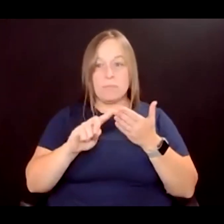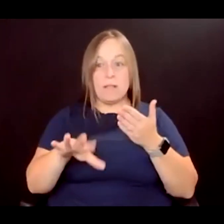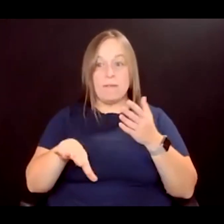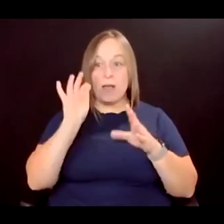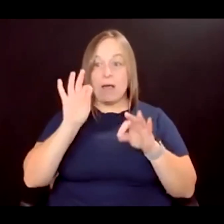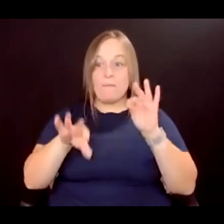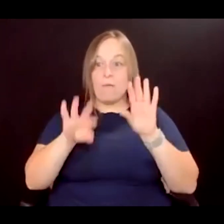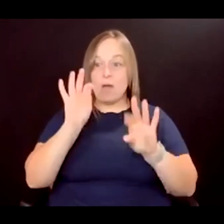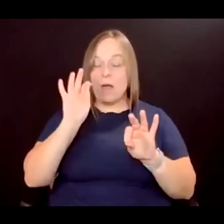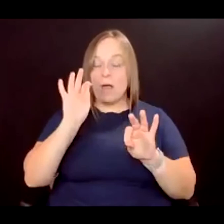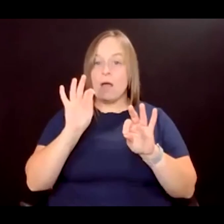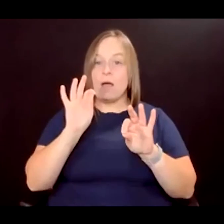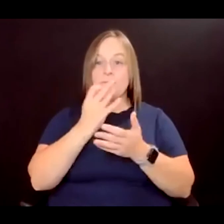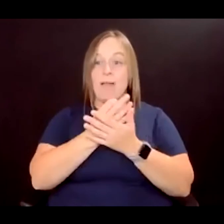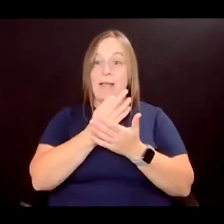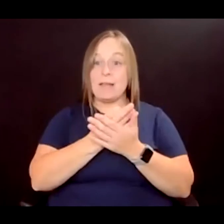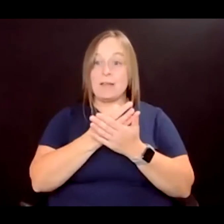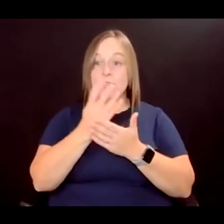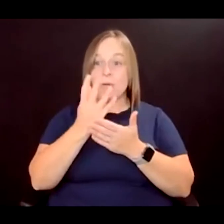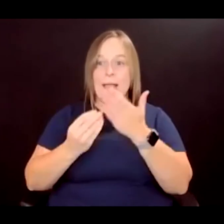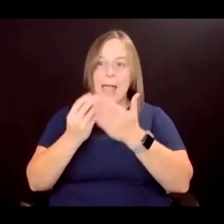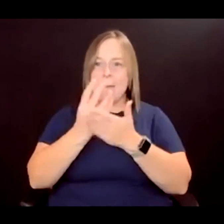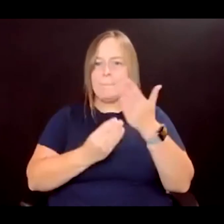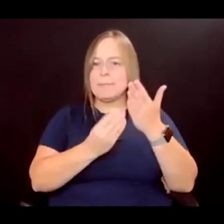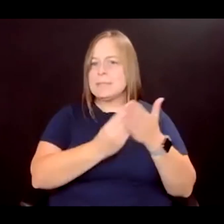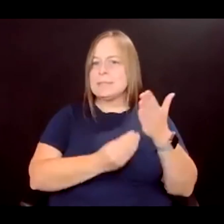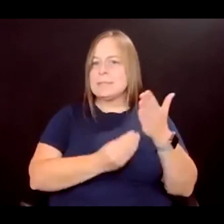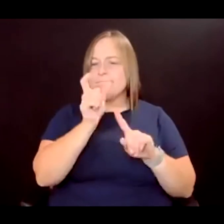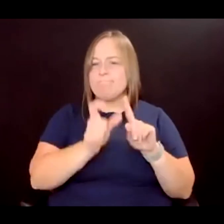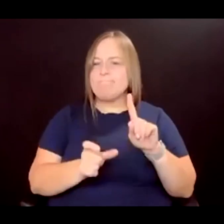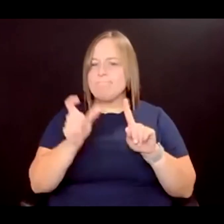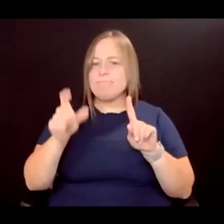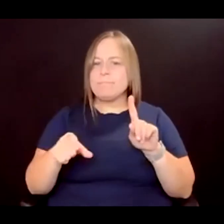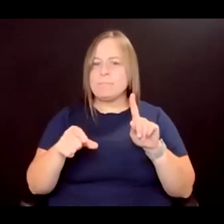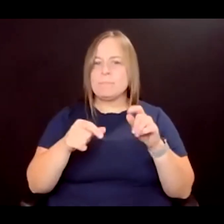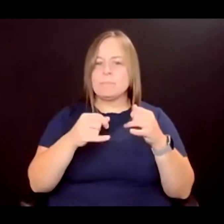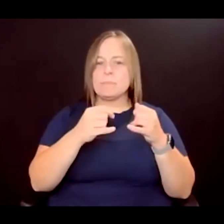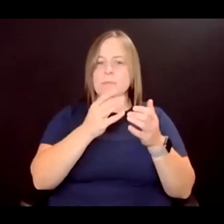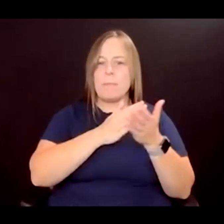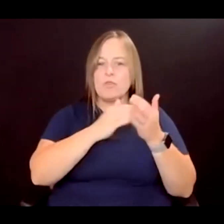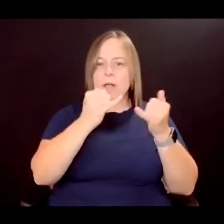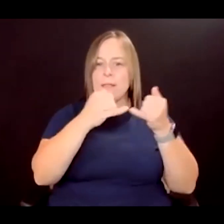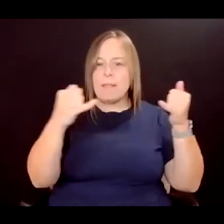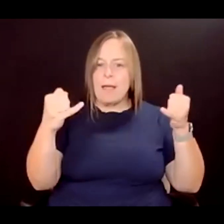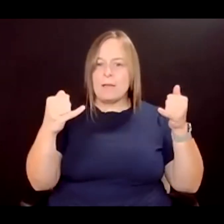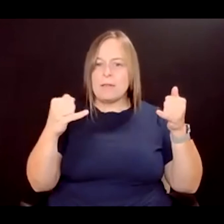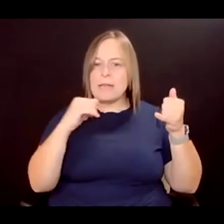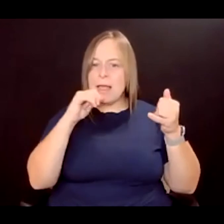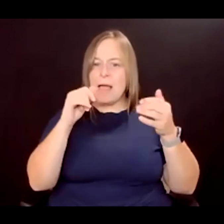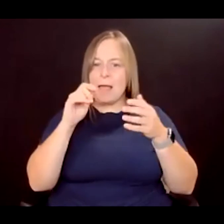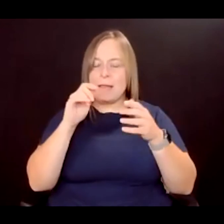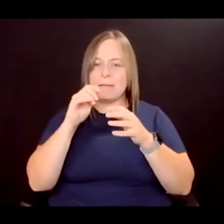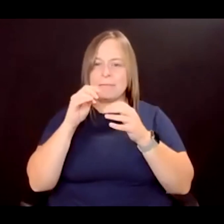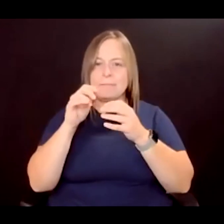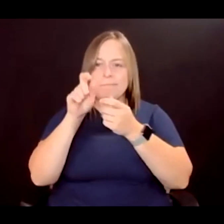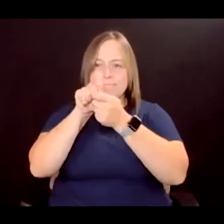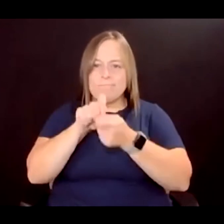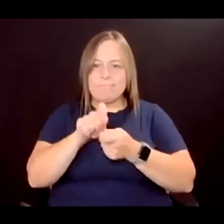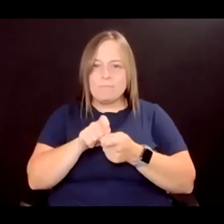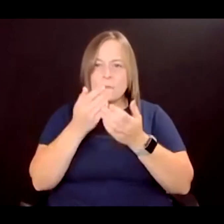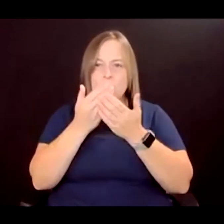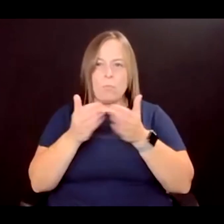a private company has their own set of rules. But I can tell you, so that's accessibility, but I can tell you that discrimination in